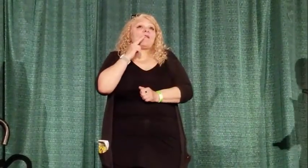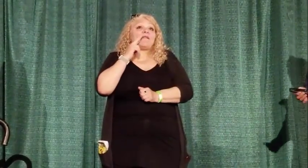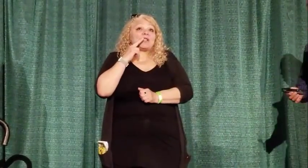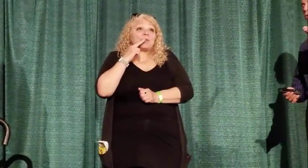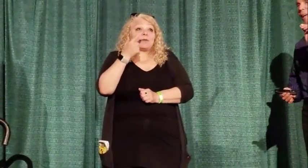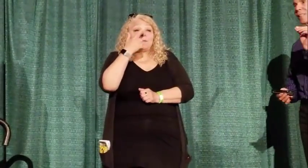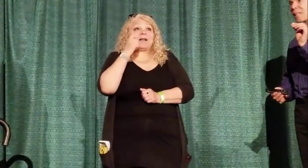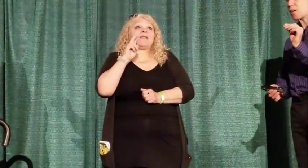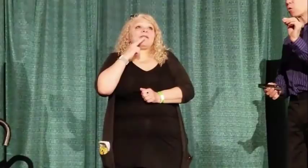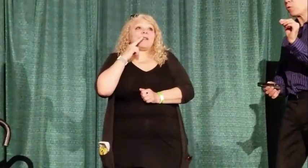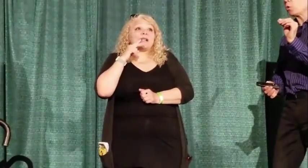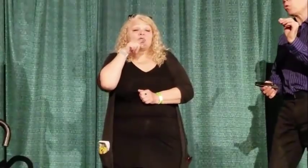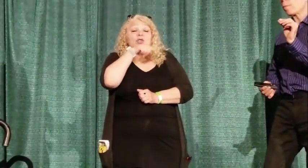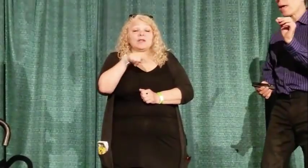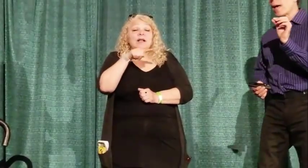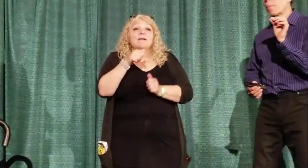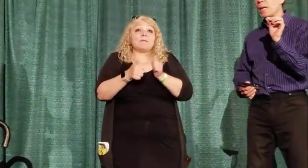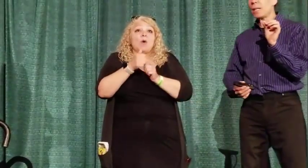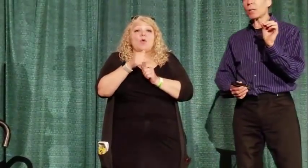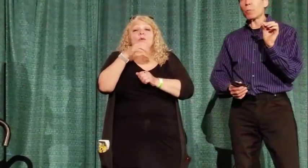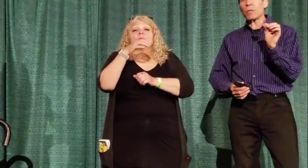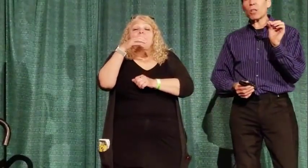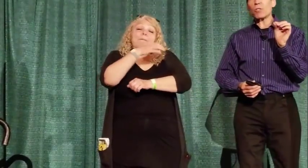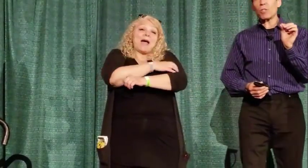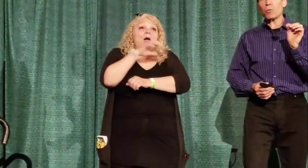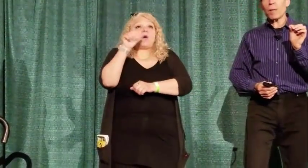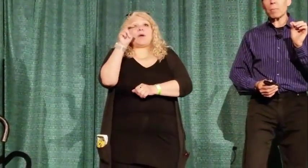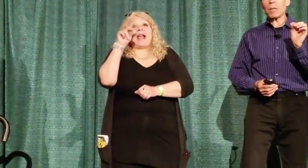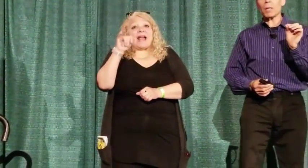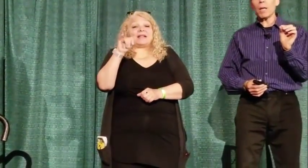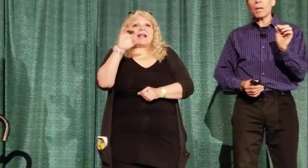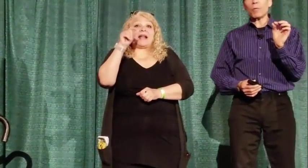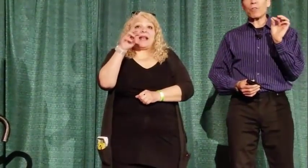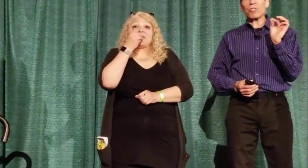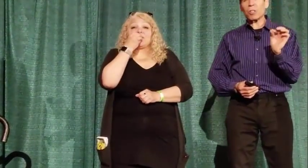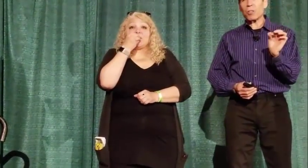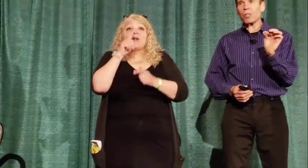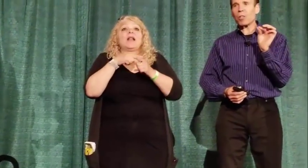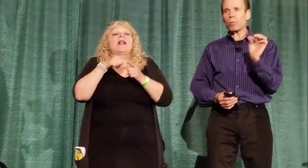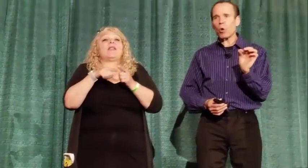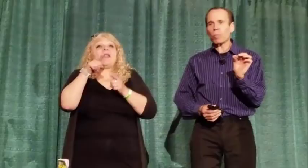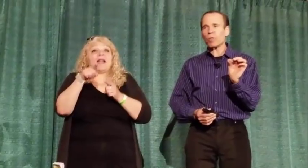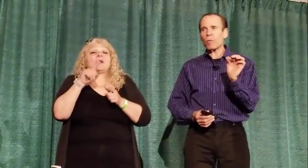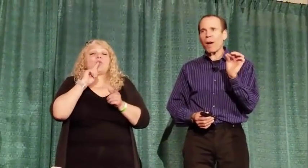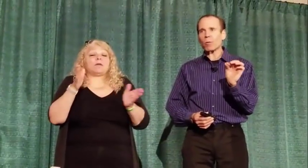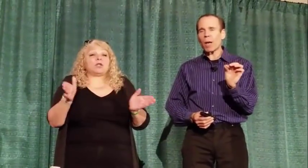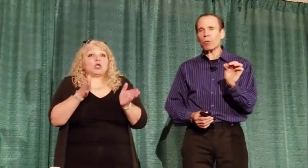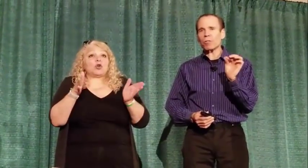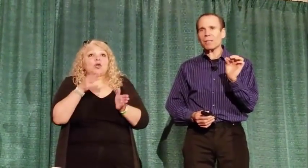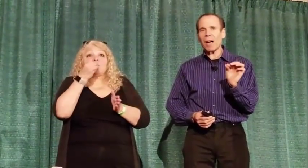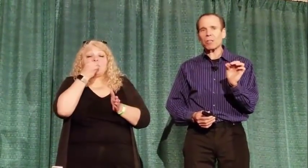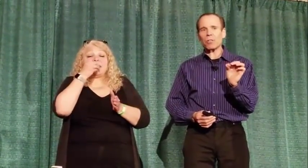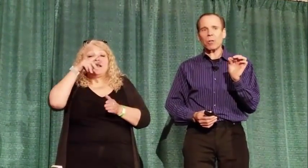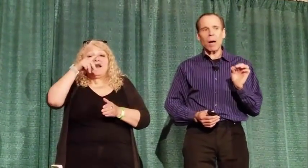are the most powerful anti-cancer foods, and by eating a little bit of nuts and seeds with that meal, it facilitates the absorption of the